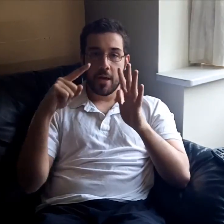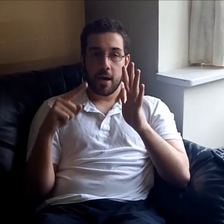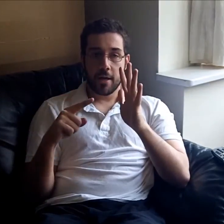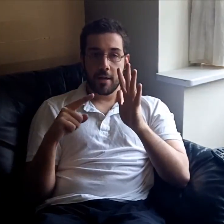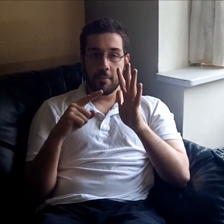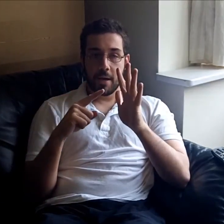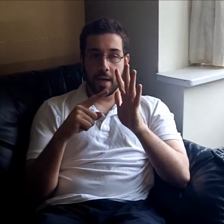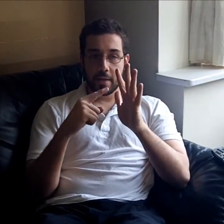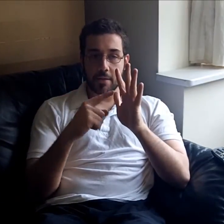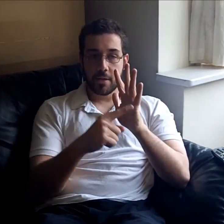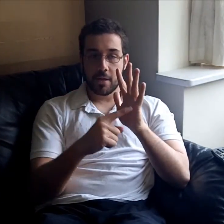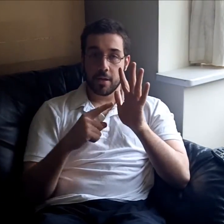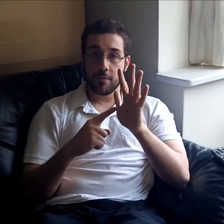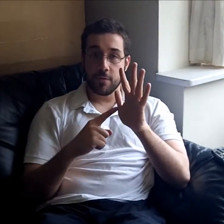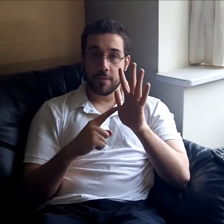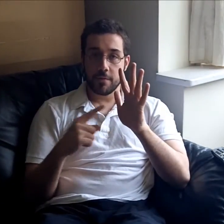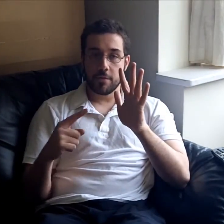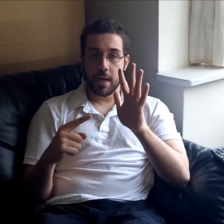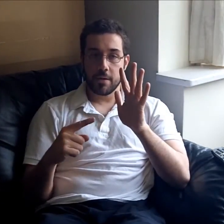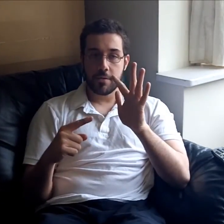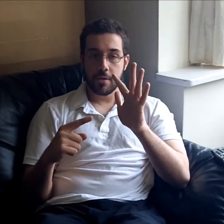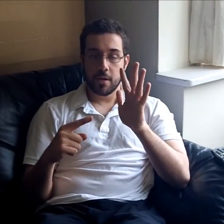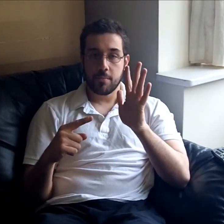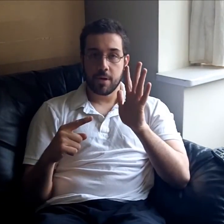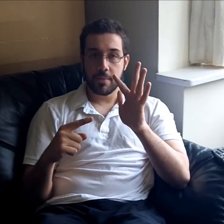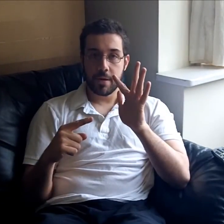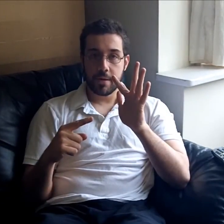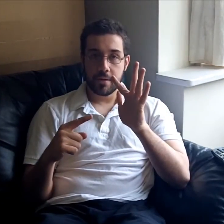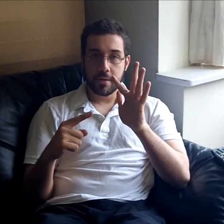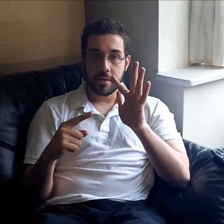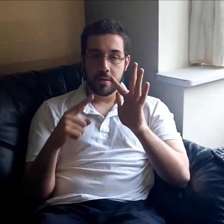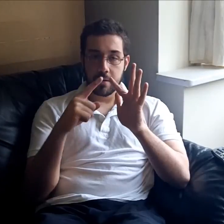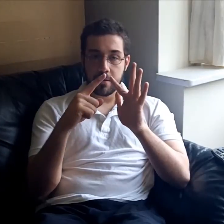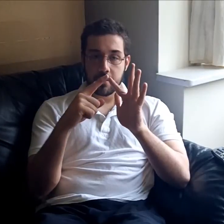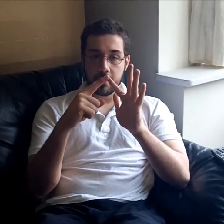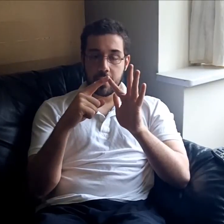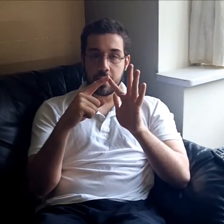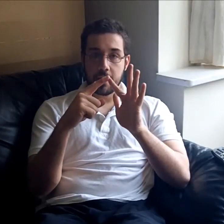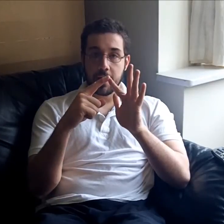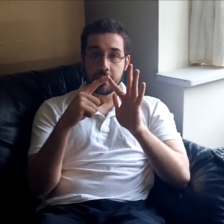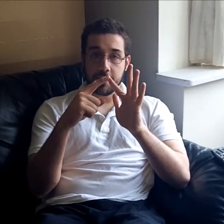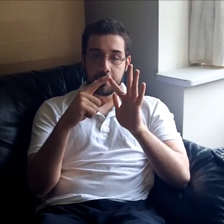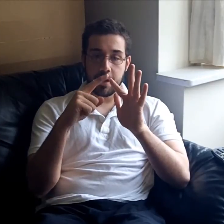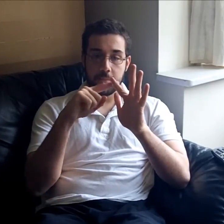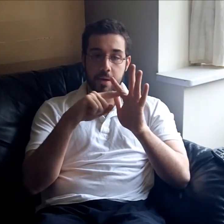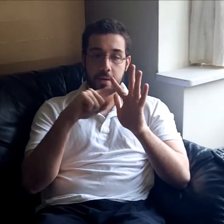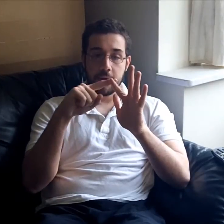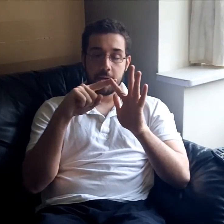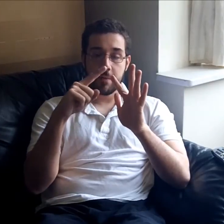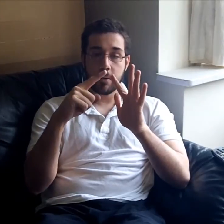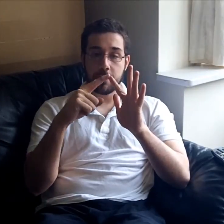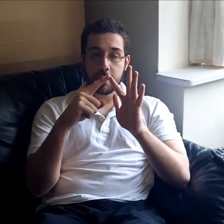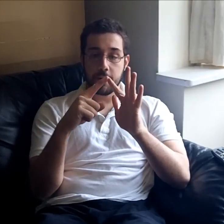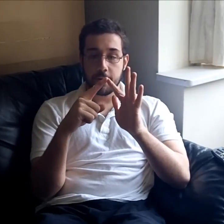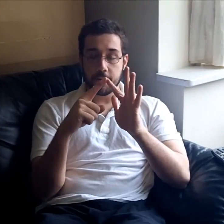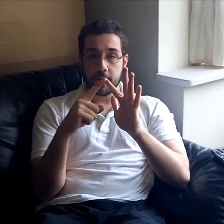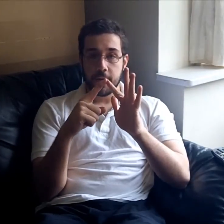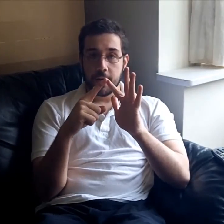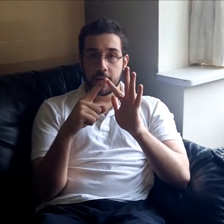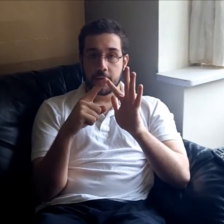I keep my hand at like a 45-degree angle and bring my letter finger out, my vowel finger out, and touch